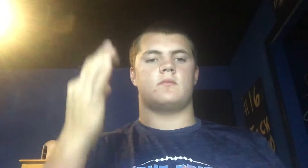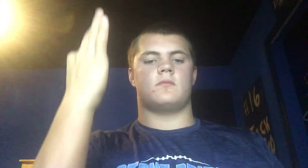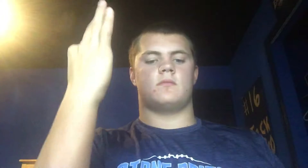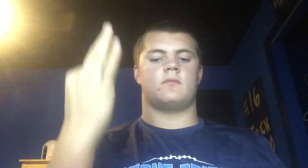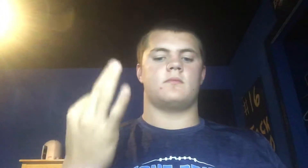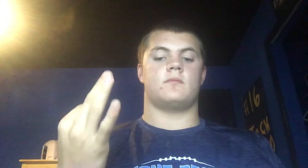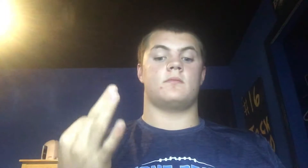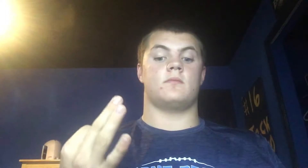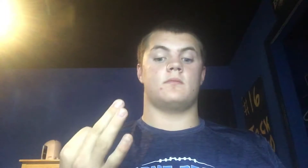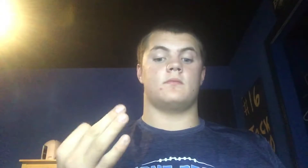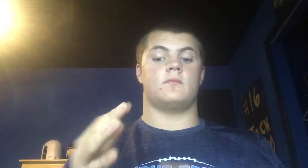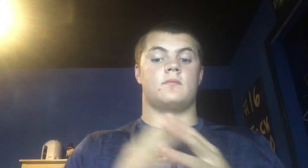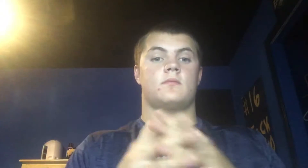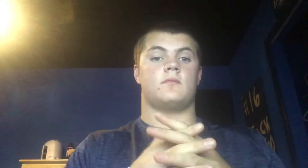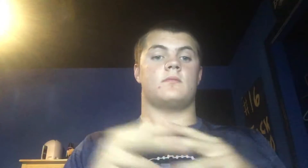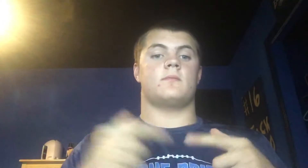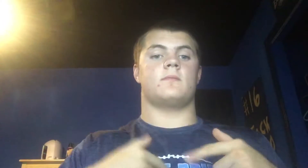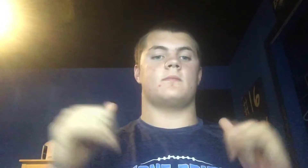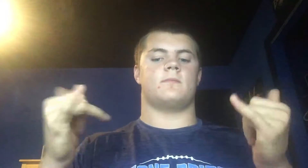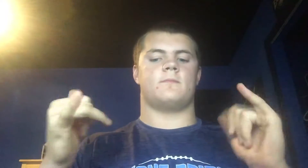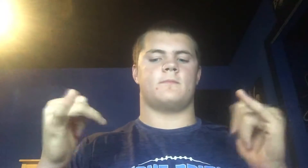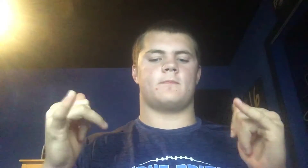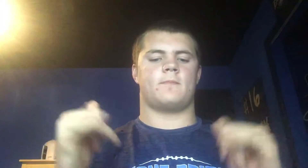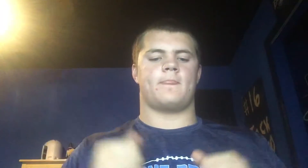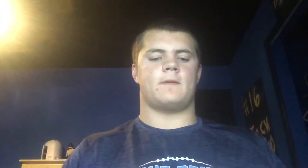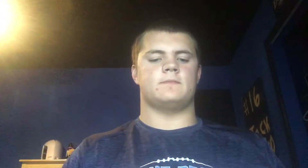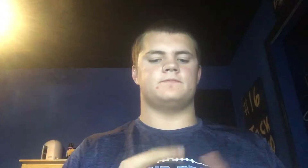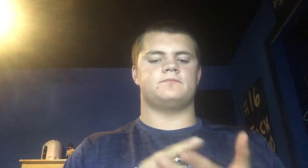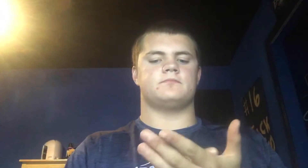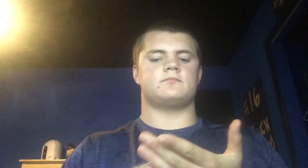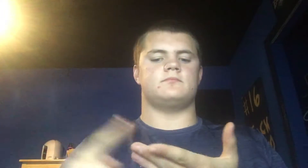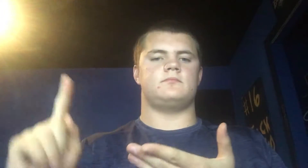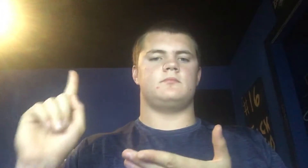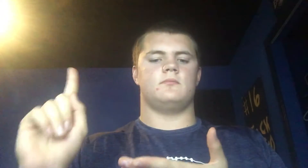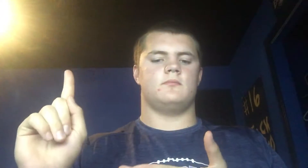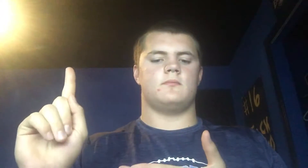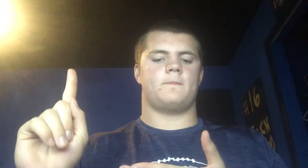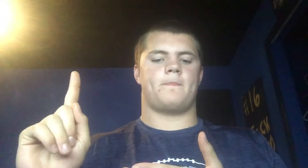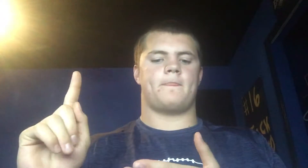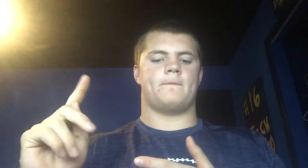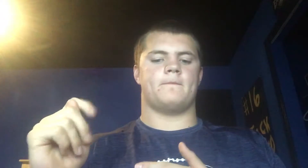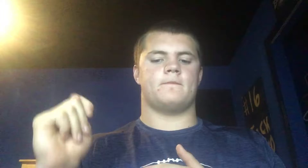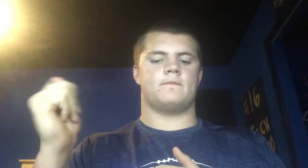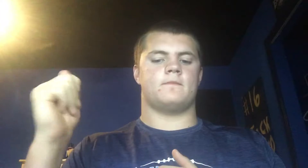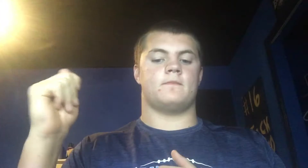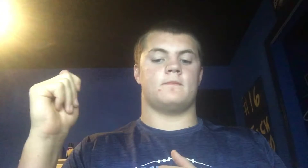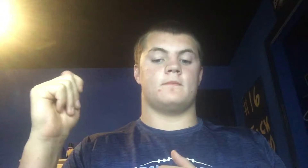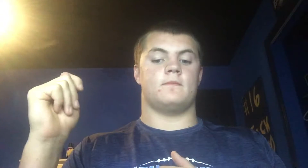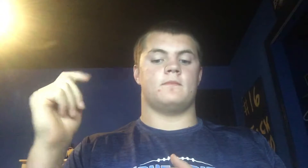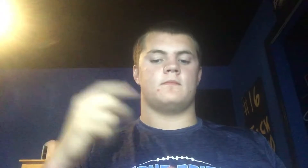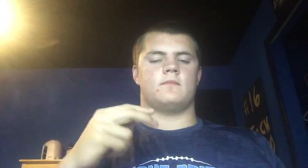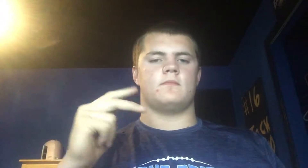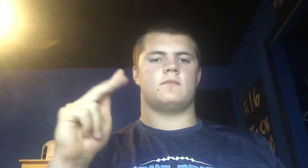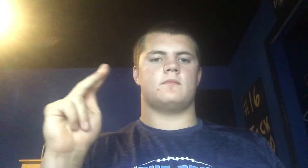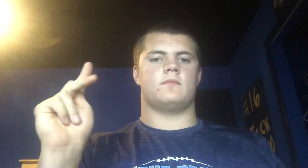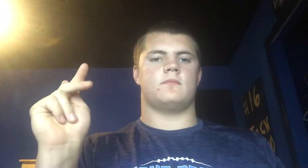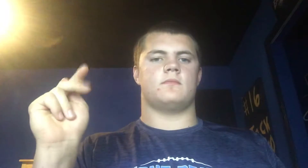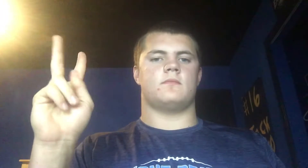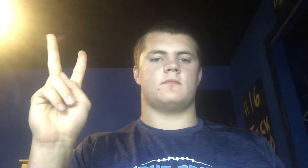For sure, sir. Ever since October, living out my dreams, they got a lot closer. Had to do it for my daughter before she got